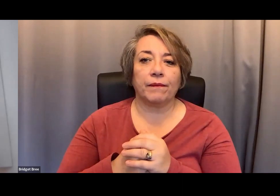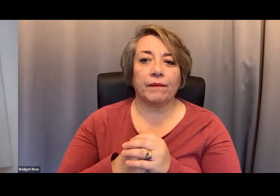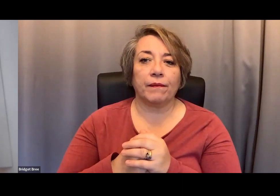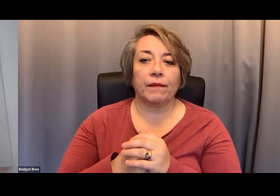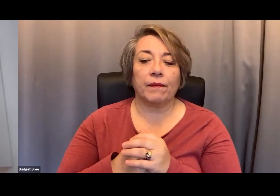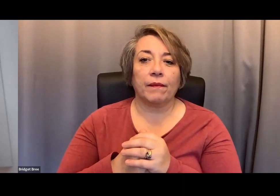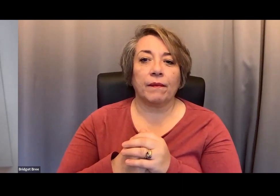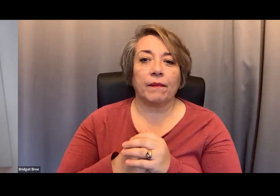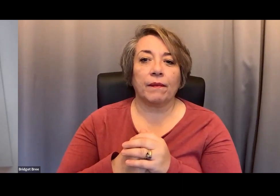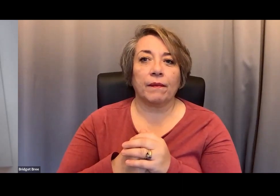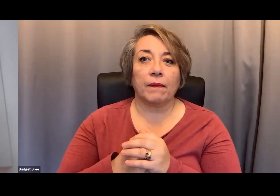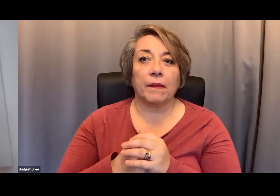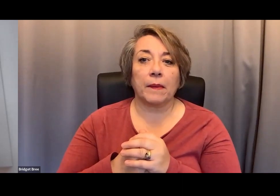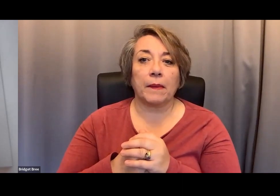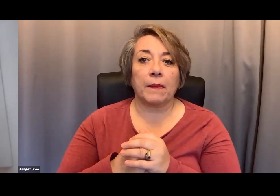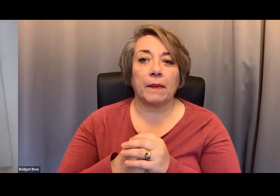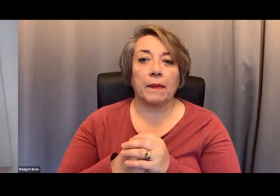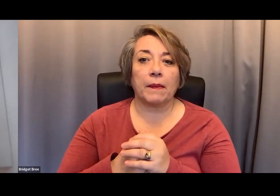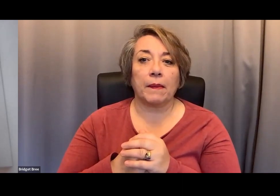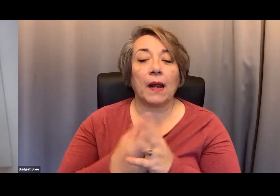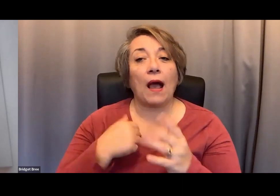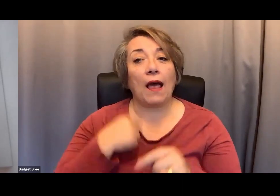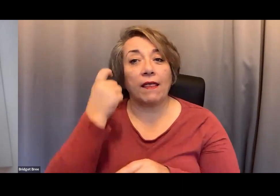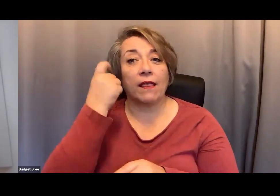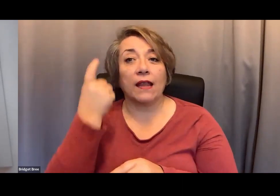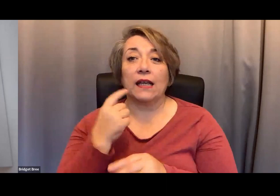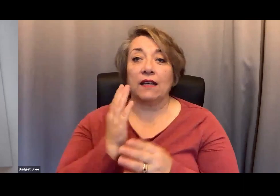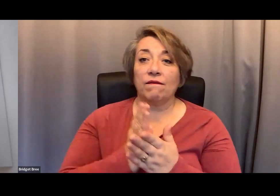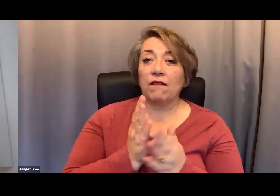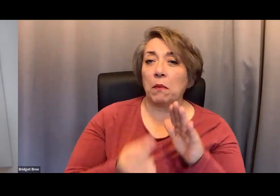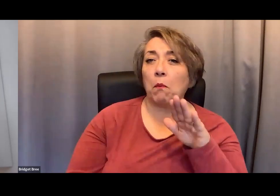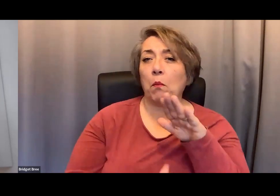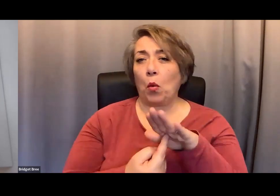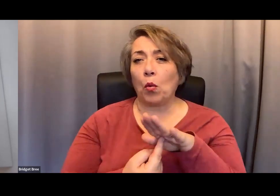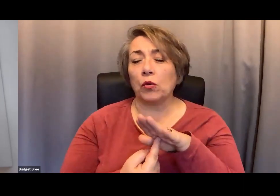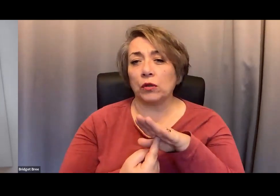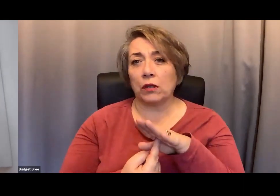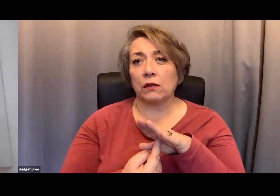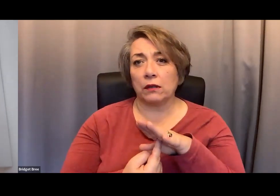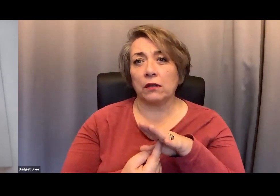that I think it's very important to be able to practice